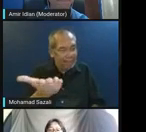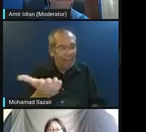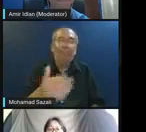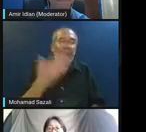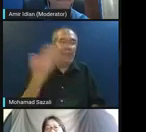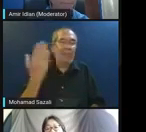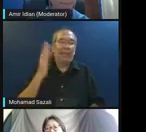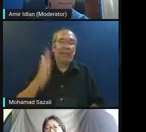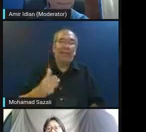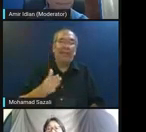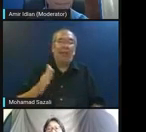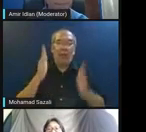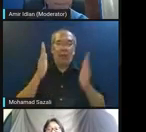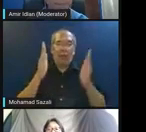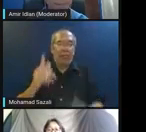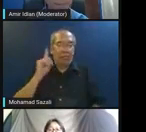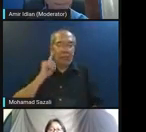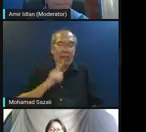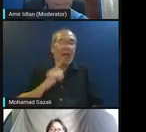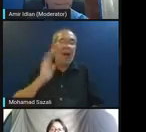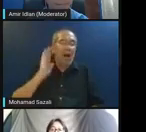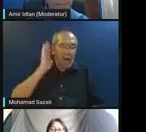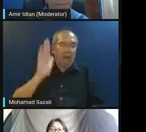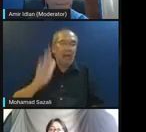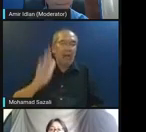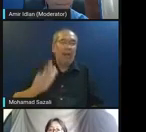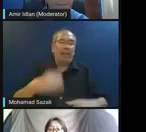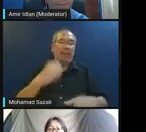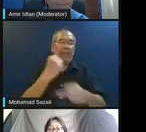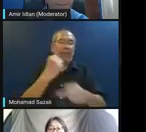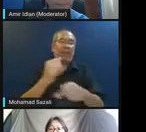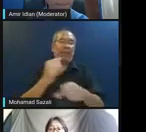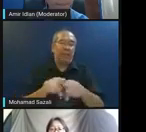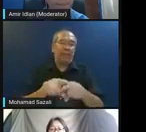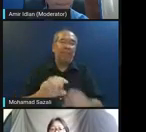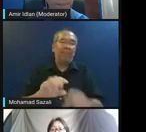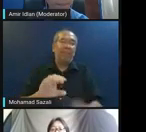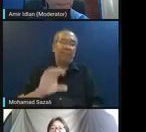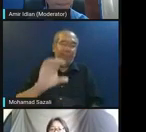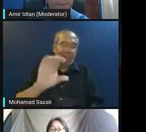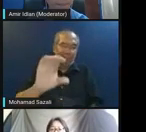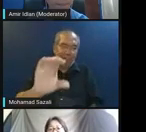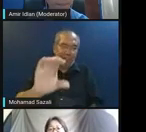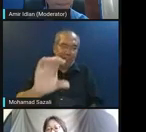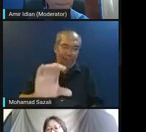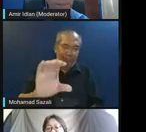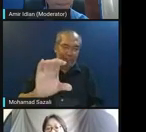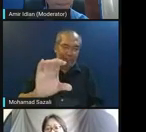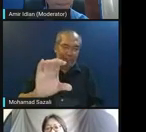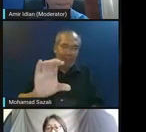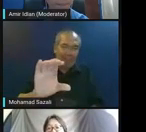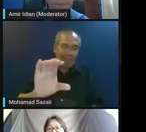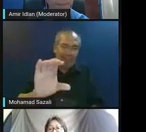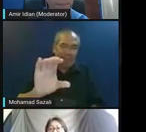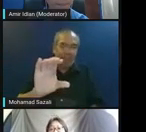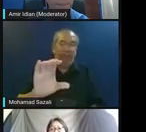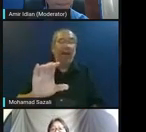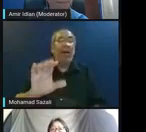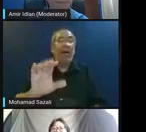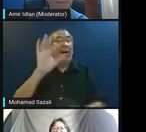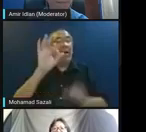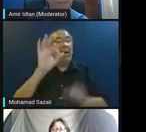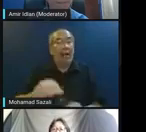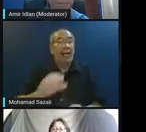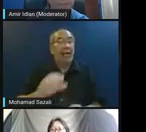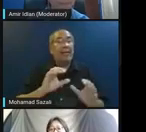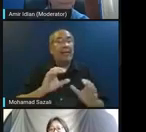events. Well, sometimes people would like to verify their status. They will ask for their card with you. But if not, normally they